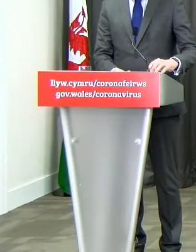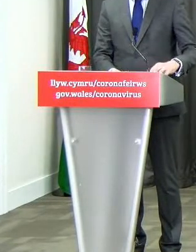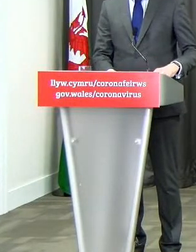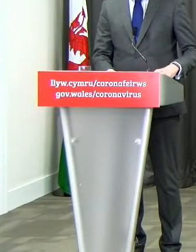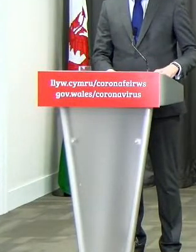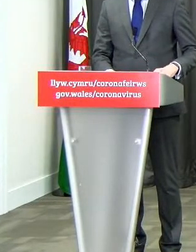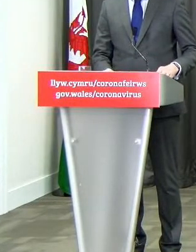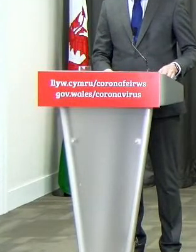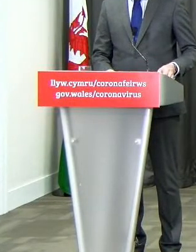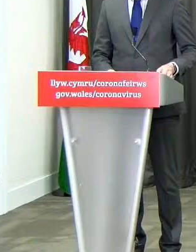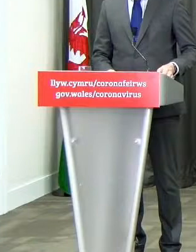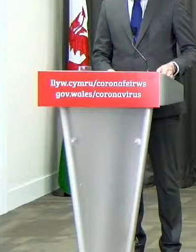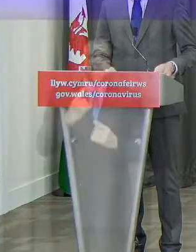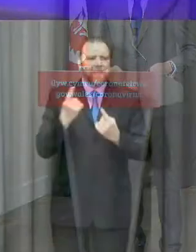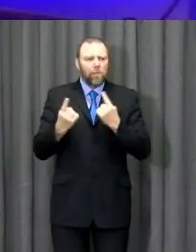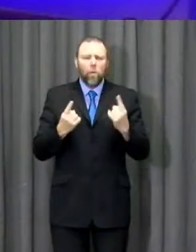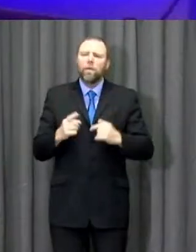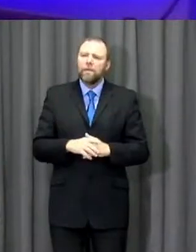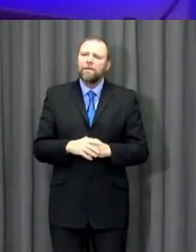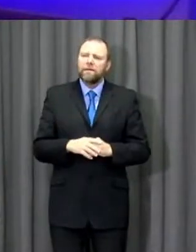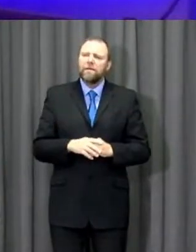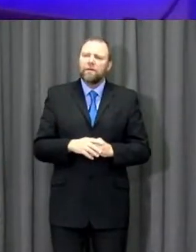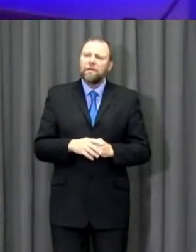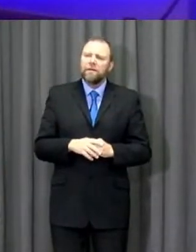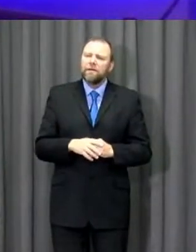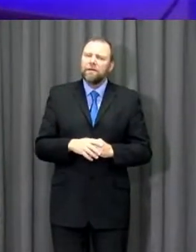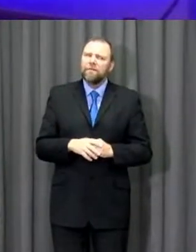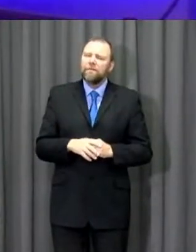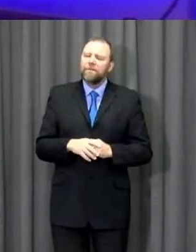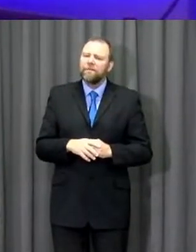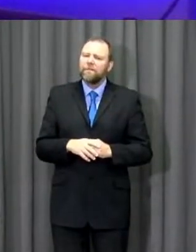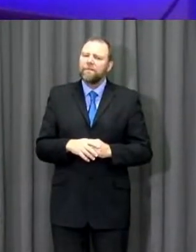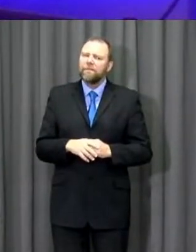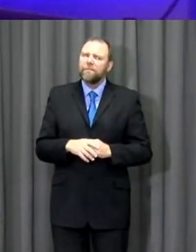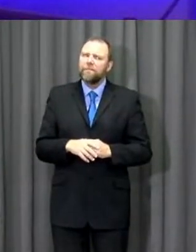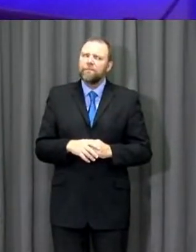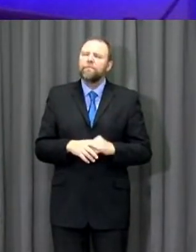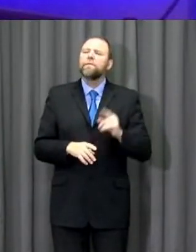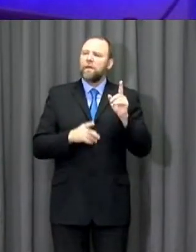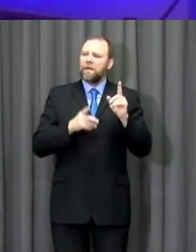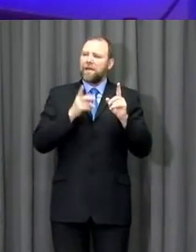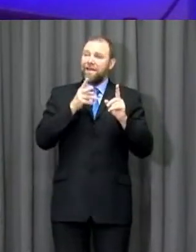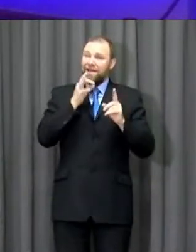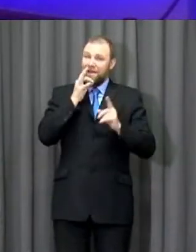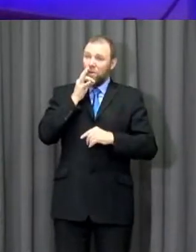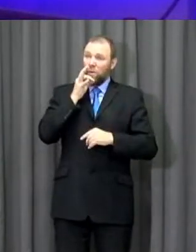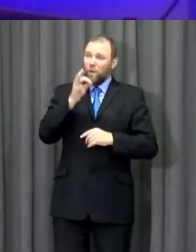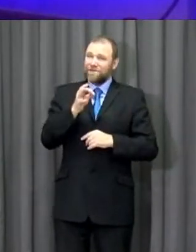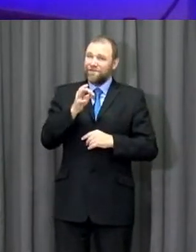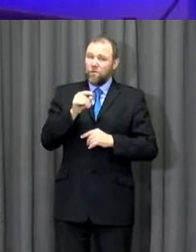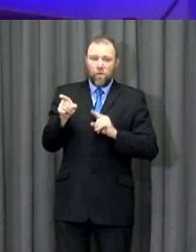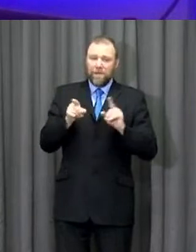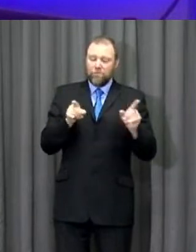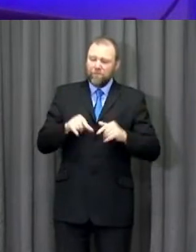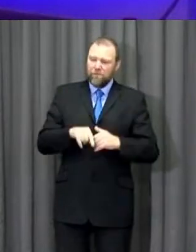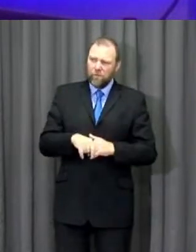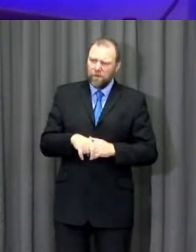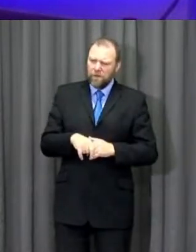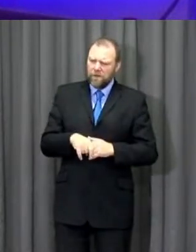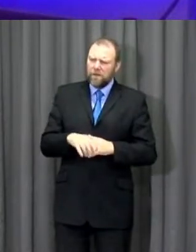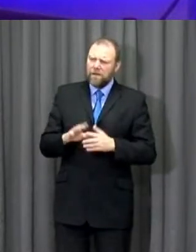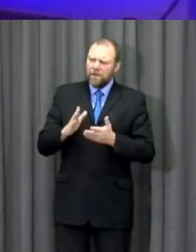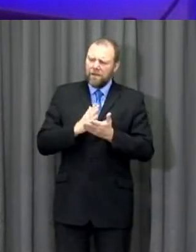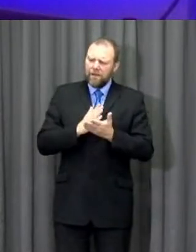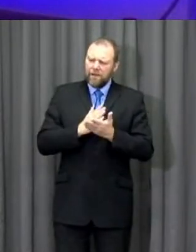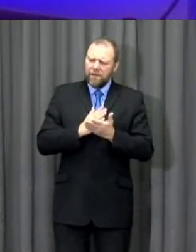Thank you very much, both. I appreciate that answer. And once again, this question is for the both of you. It's clear from what you've been saying